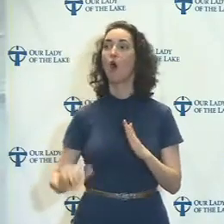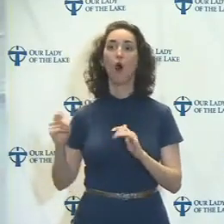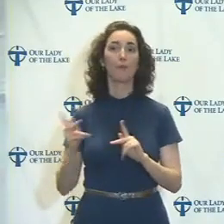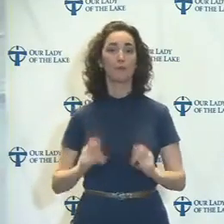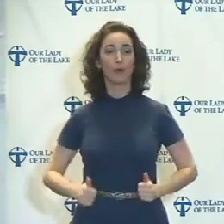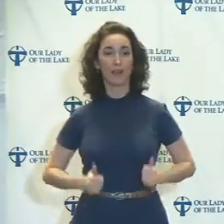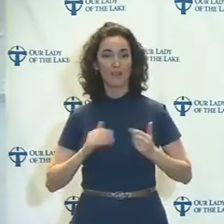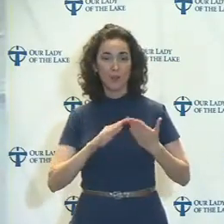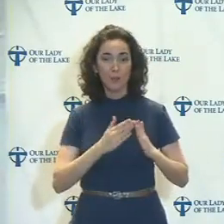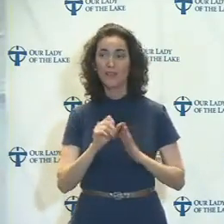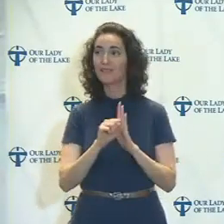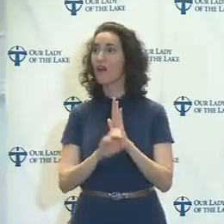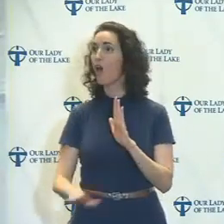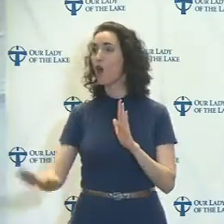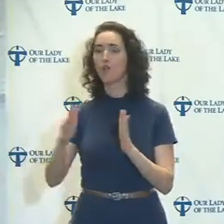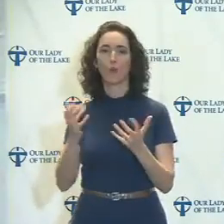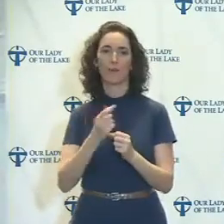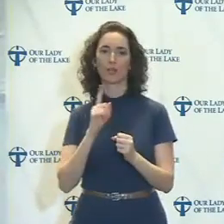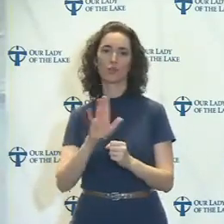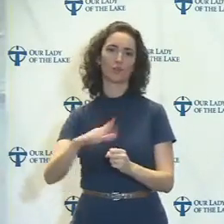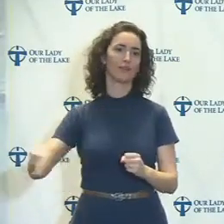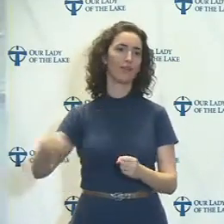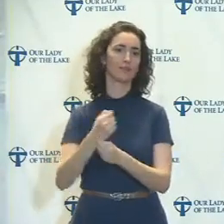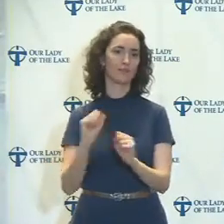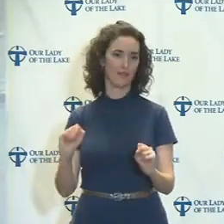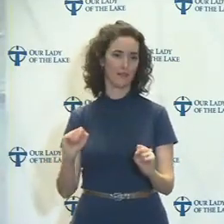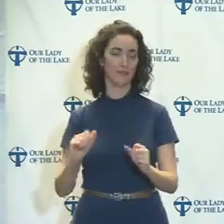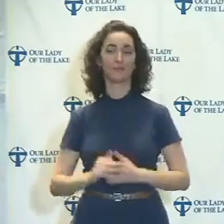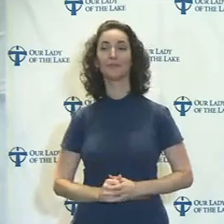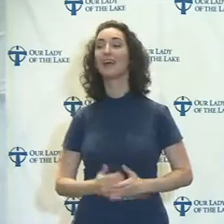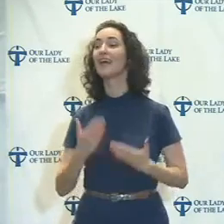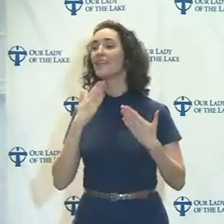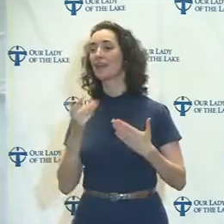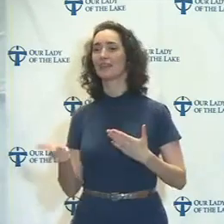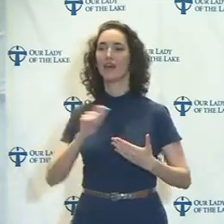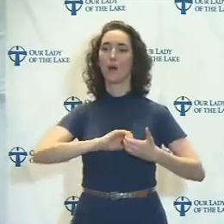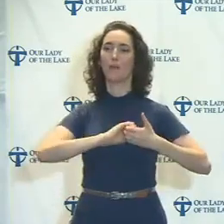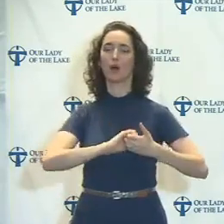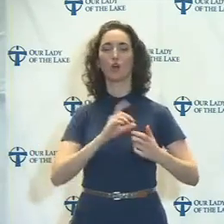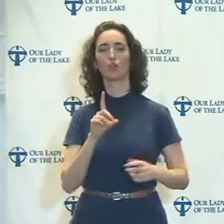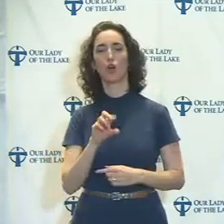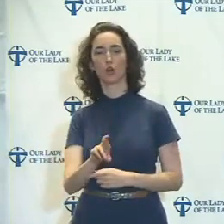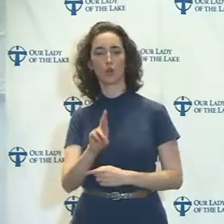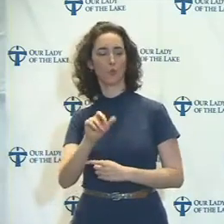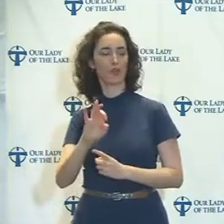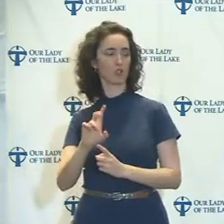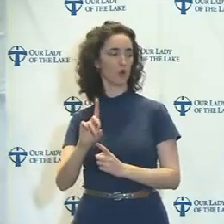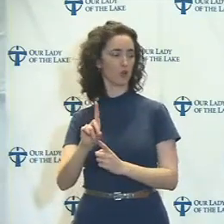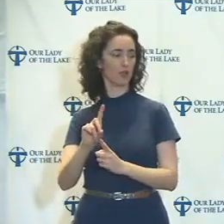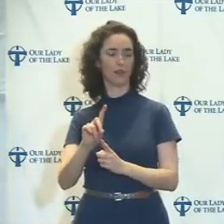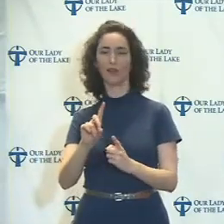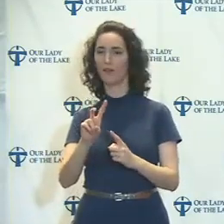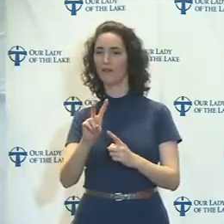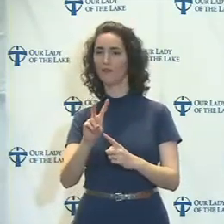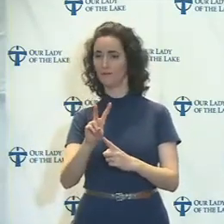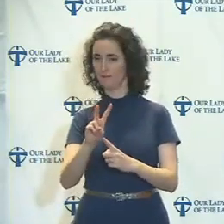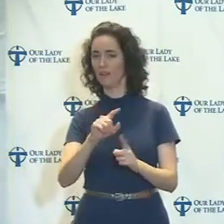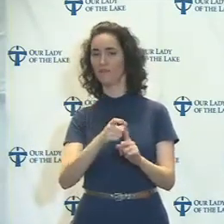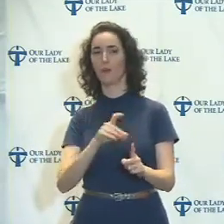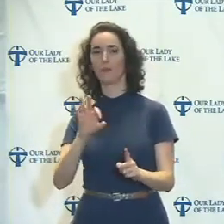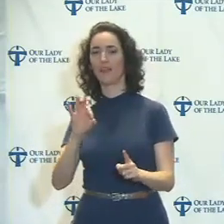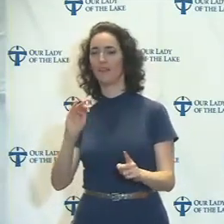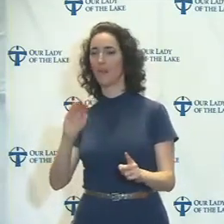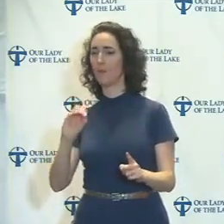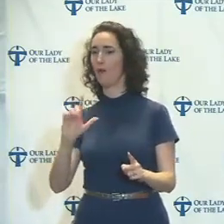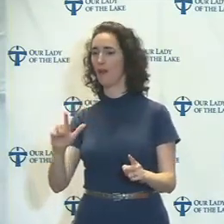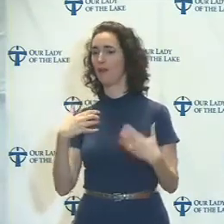our state. Thank you, and I would like to hand off to our partner, Dr. Richard Fath from FMOL Health System.